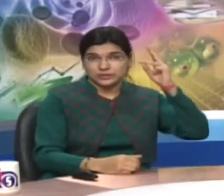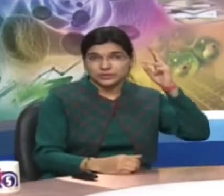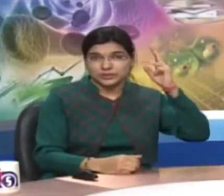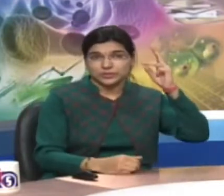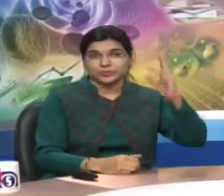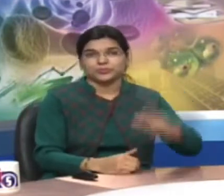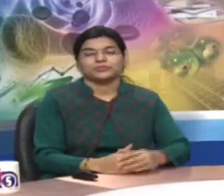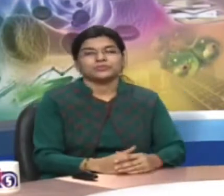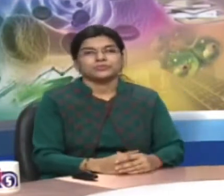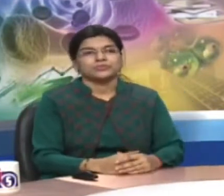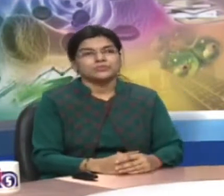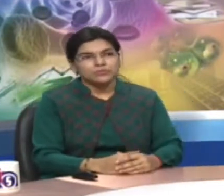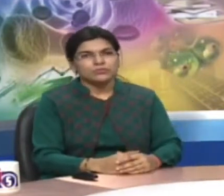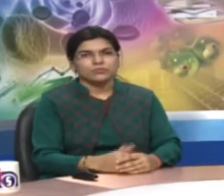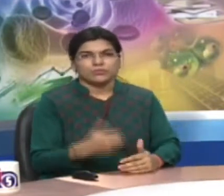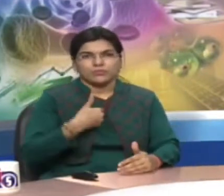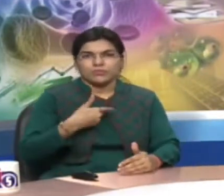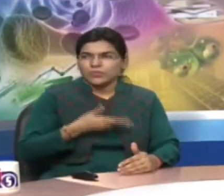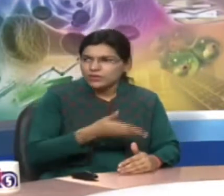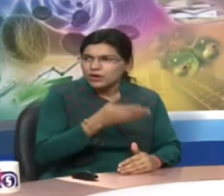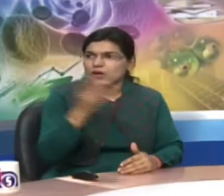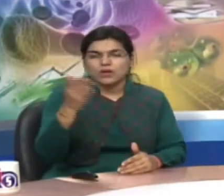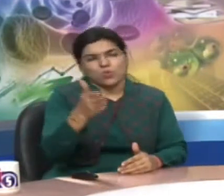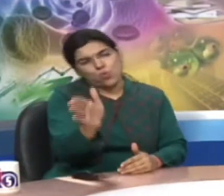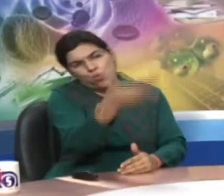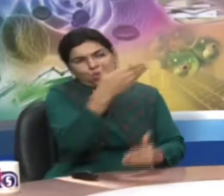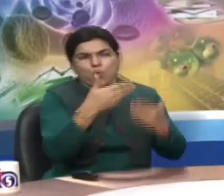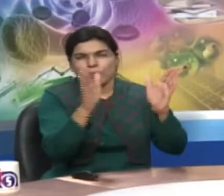Third example is, which door should I open?